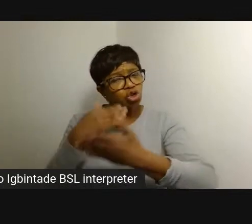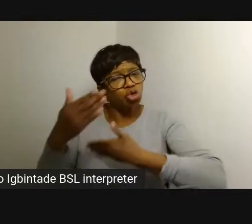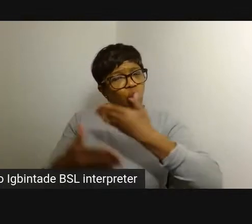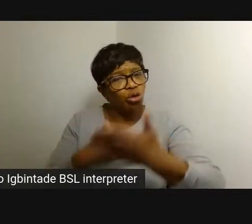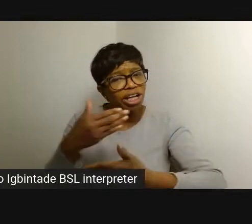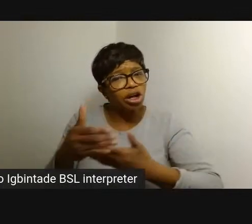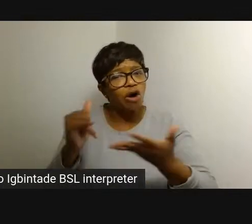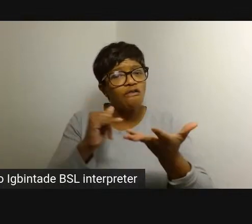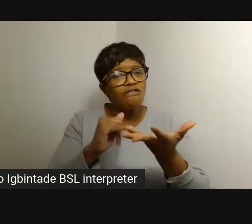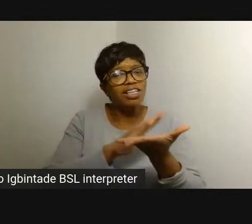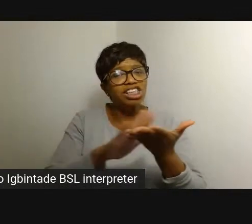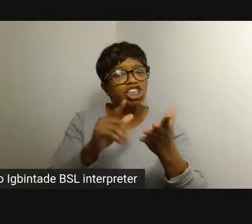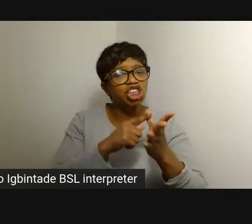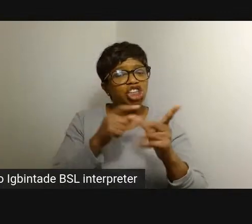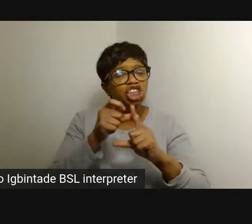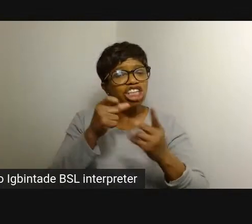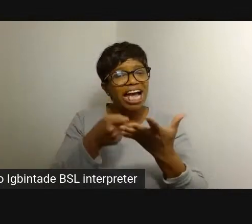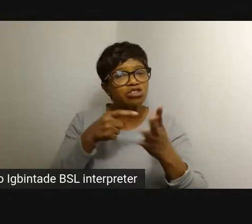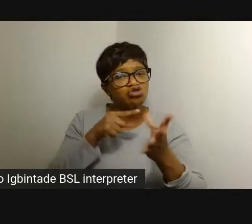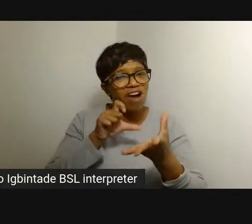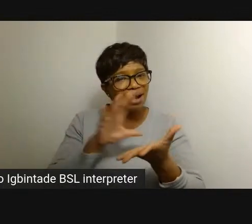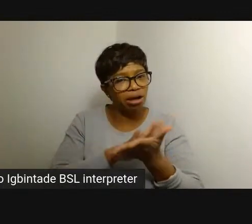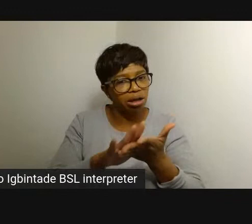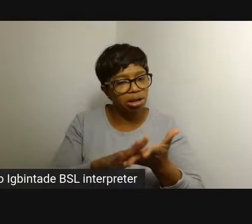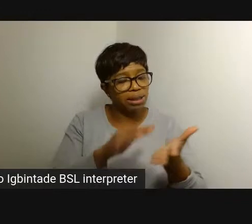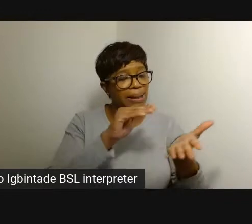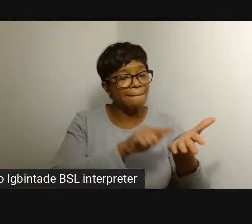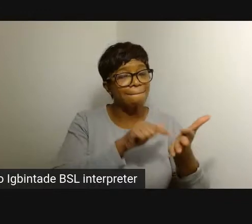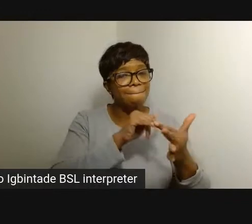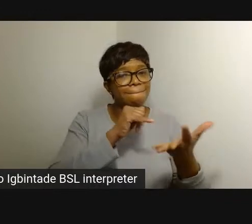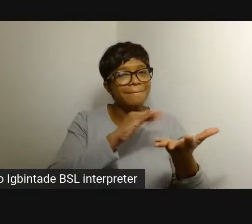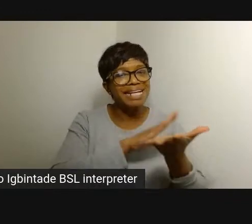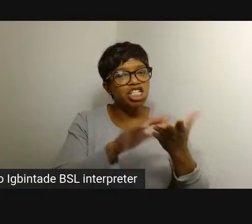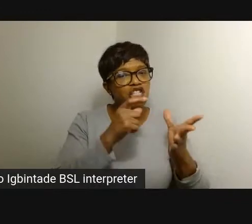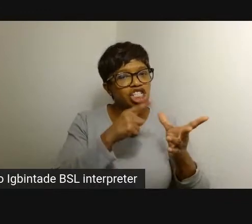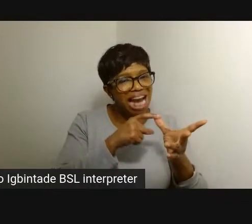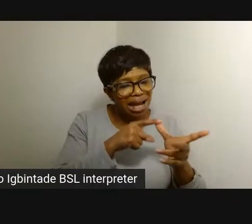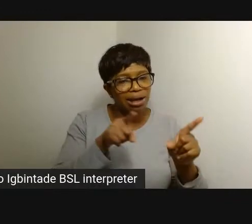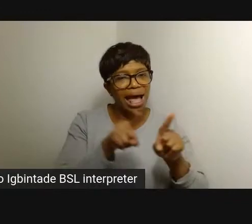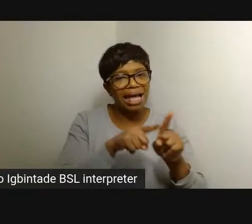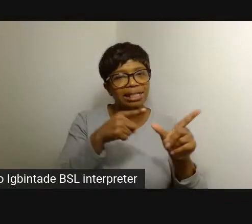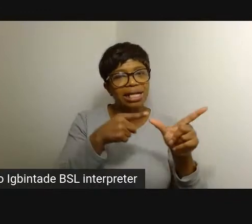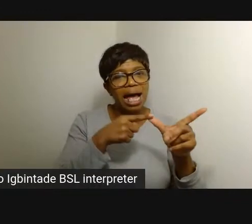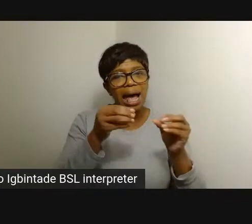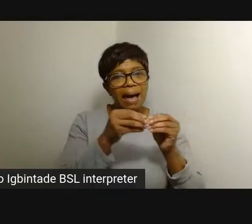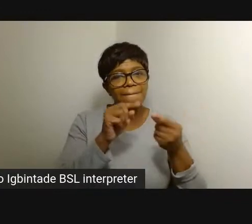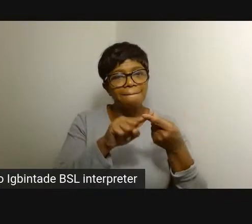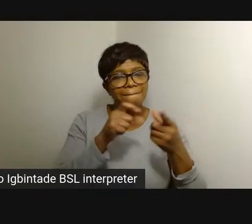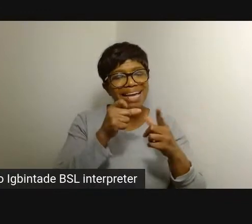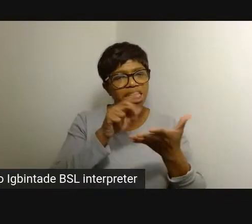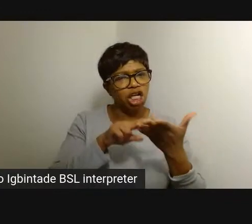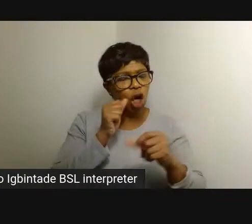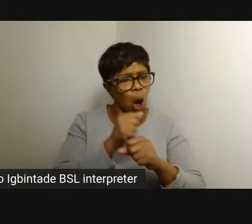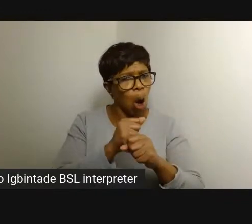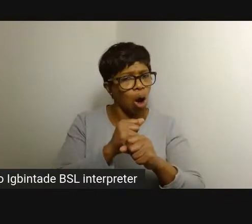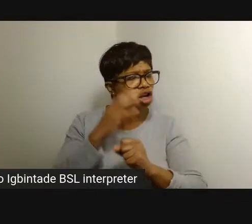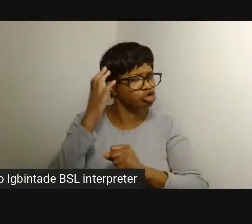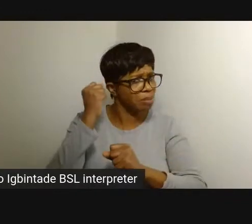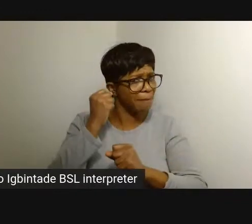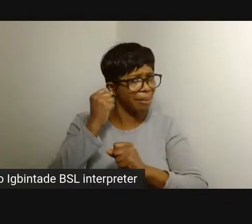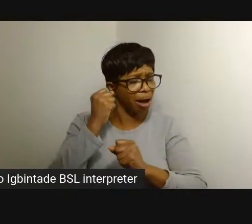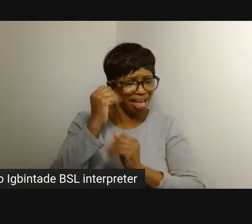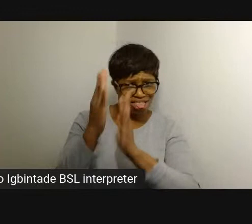and Abednego tells us, in the midst of flames and fire, these men refused to bow down